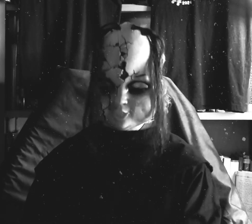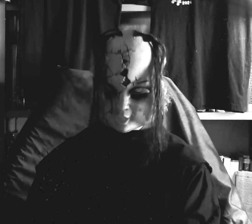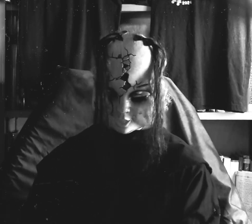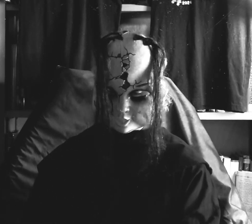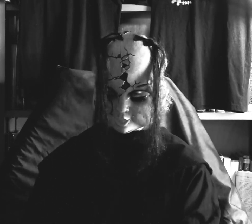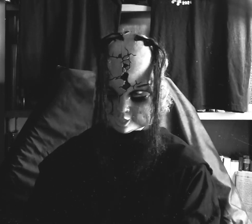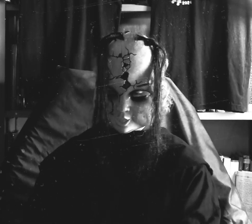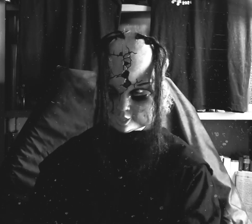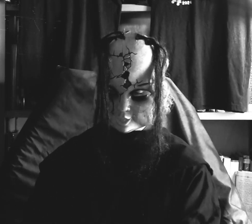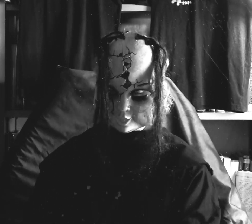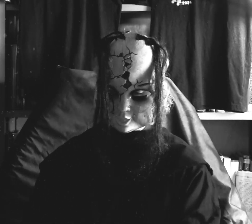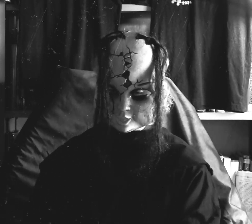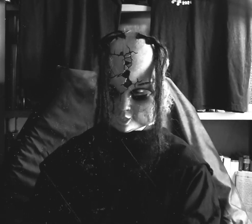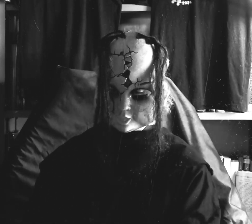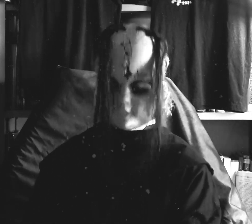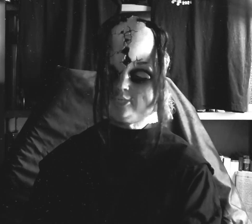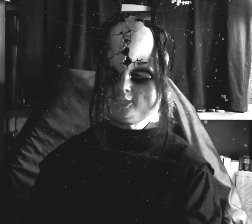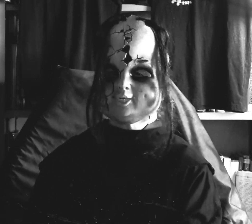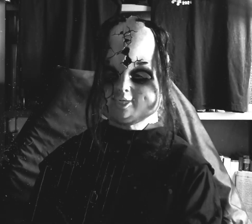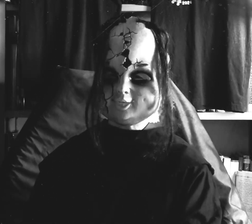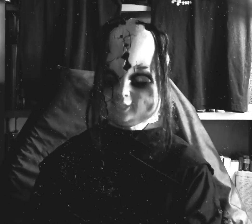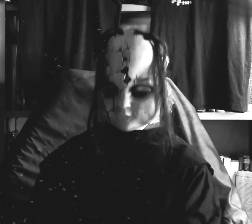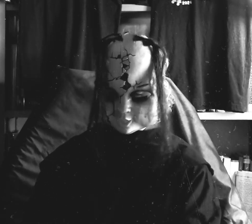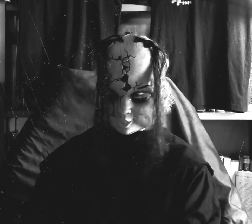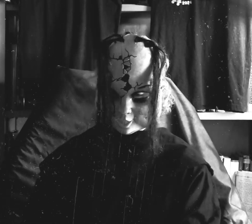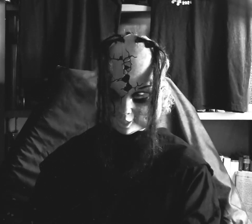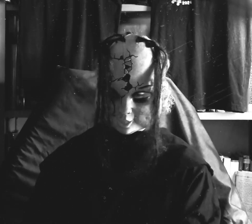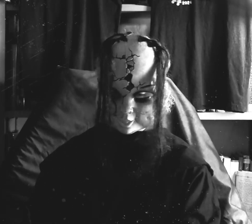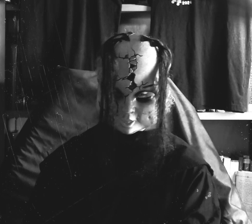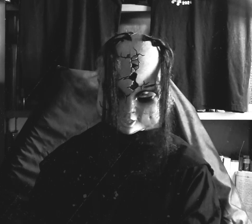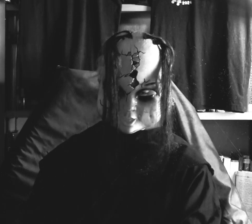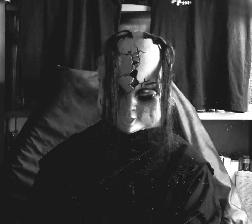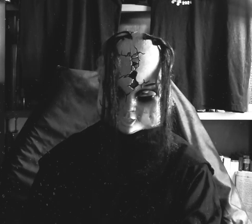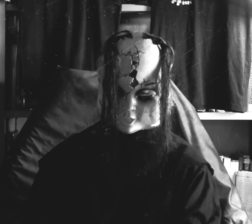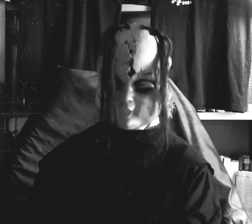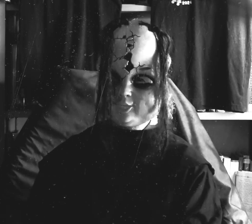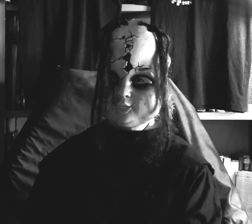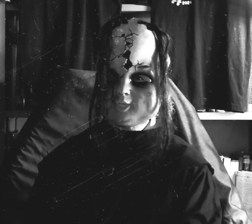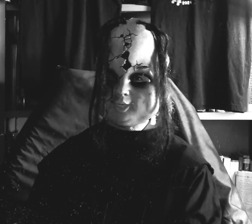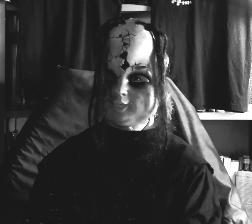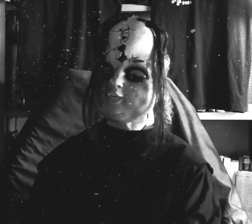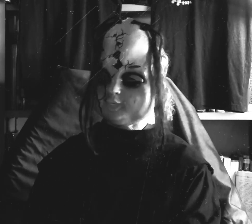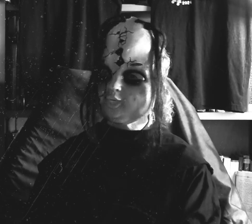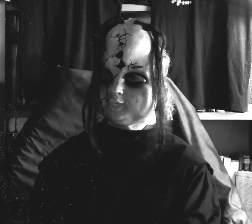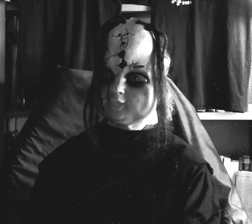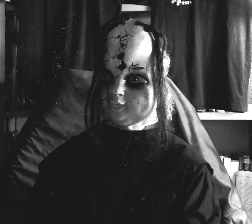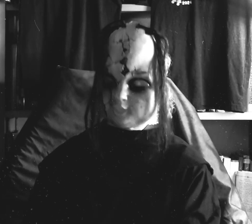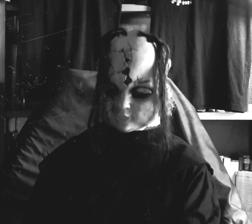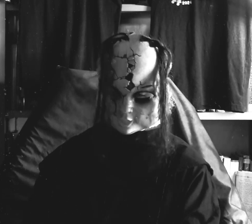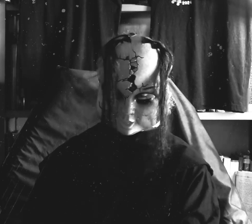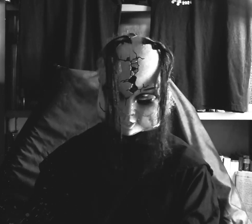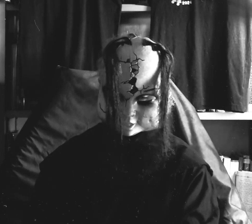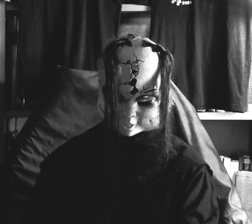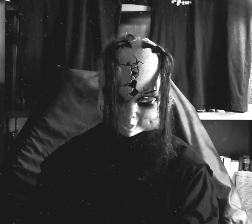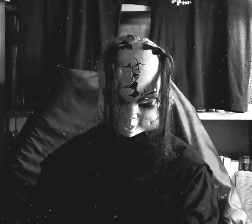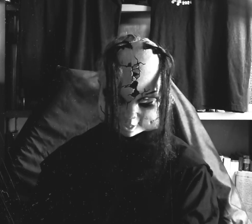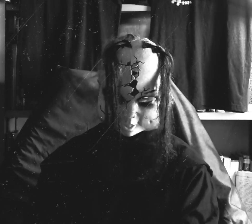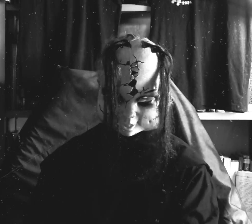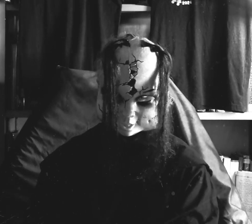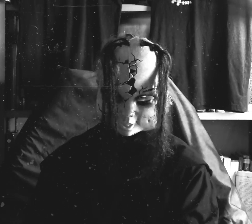Maria, he said to himself, I know I can win her. And I swear I will marry Maria.